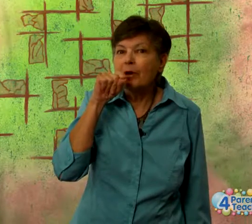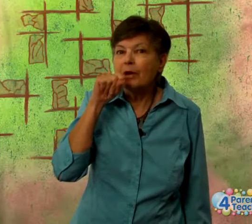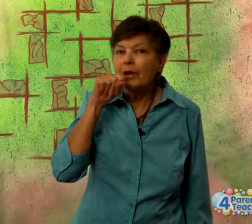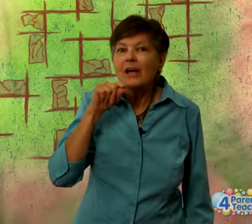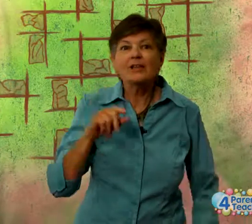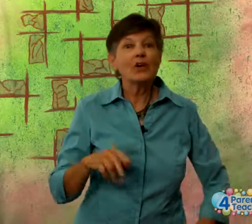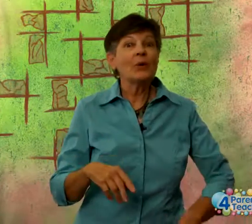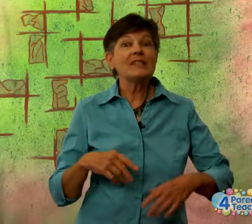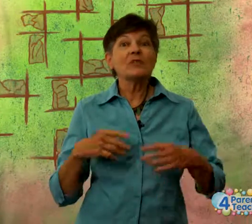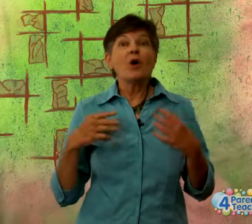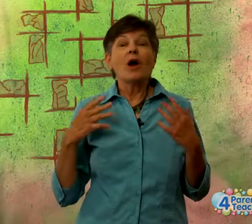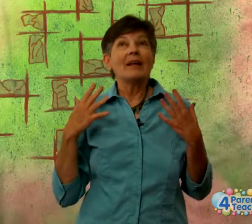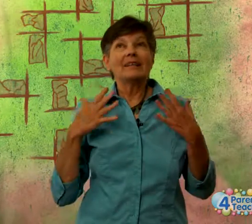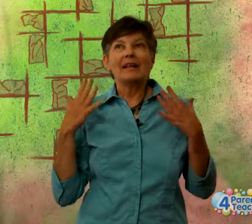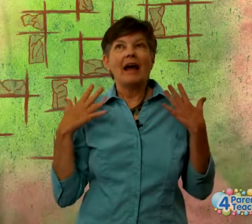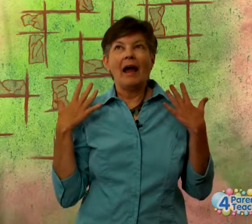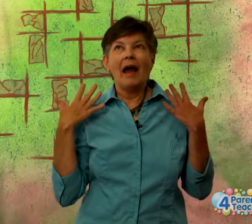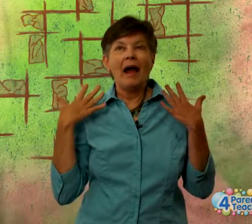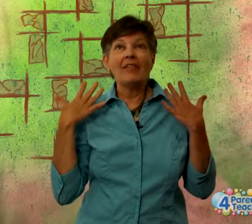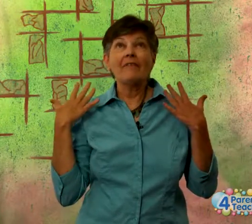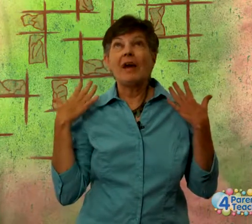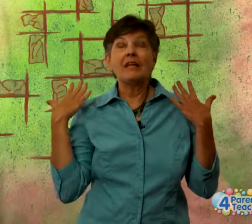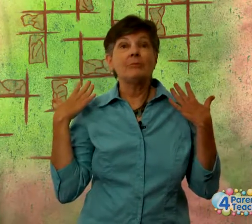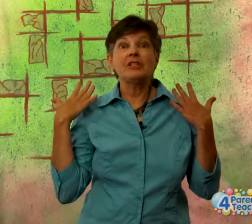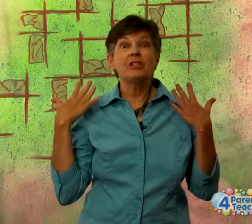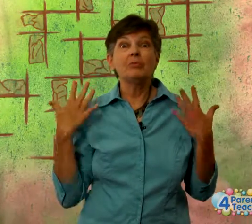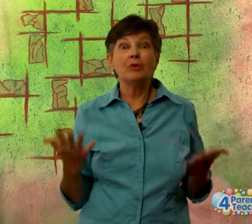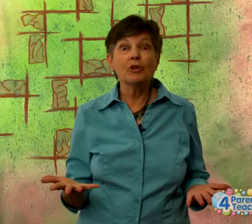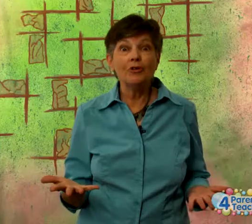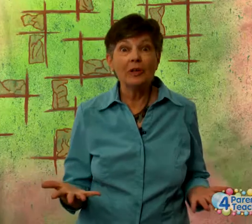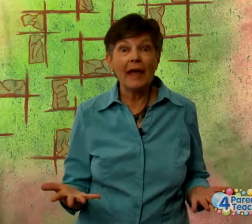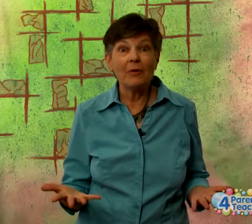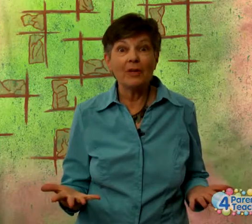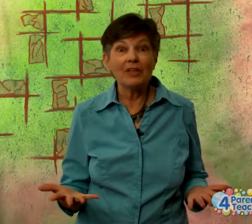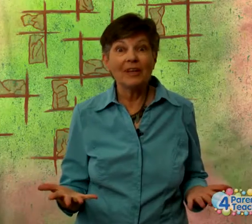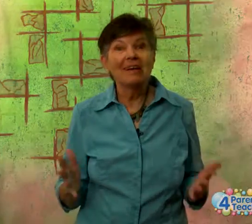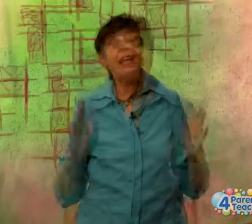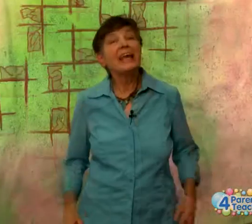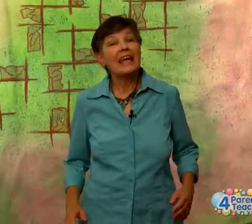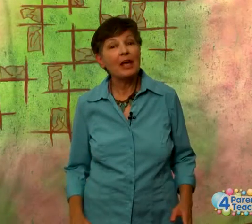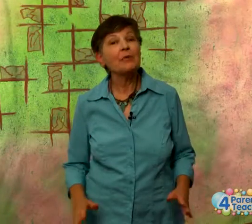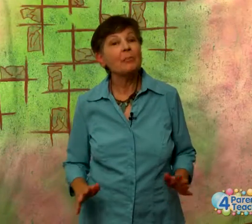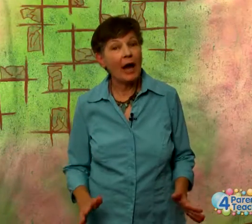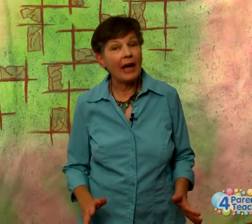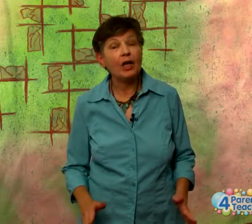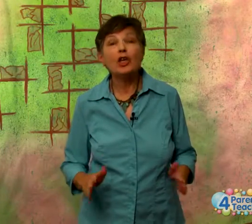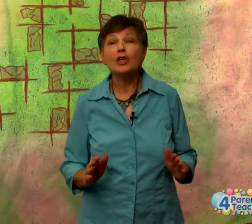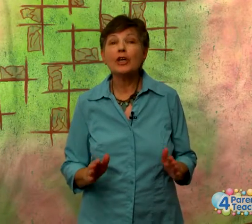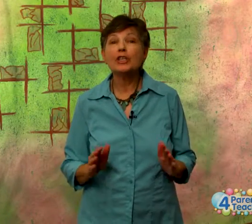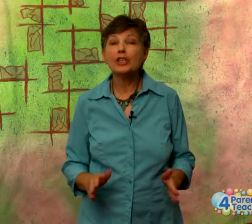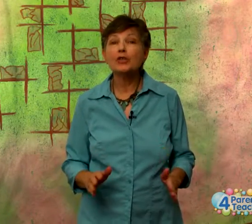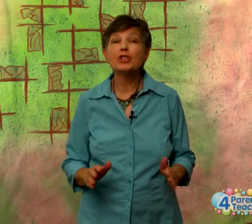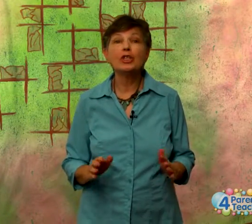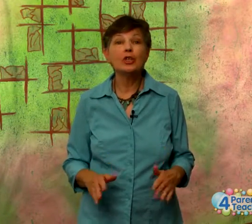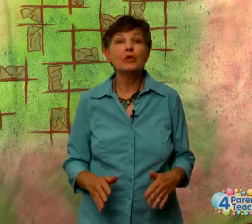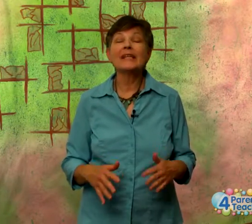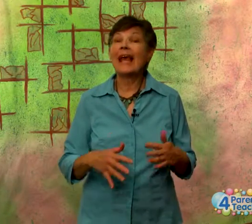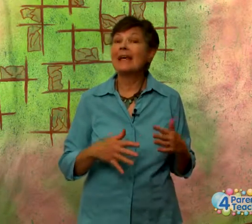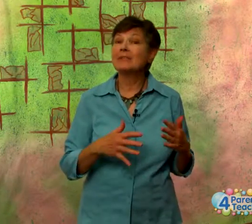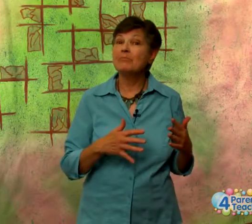bird. So it's just, I find it to be such a beautiful language. Keep in mind, you can choose to use as